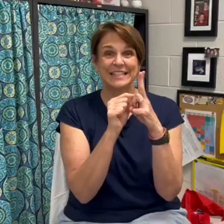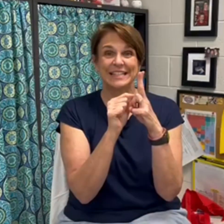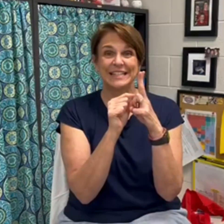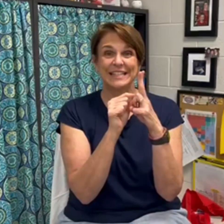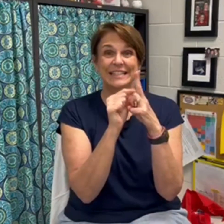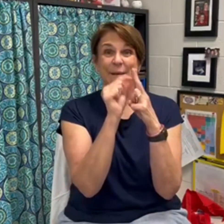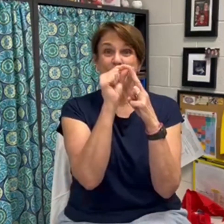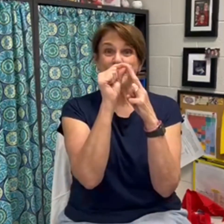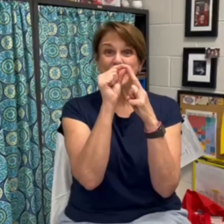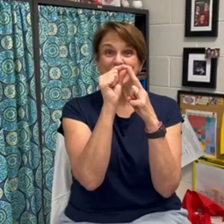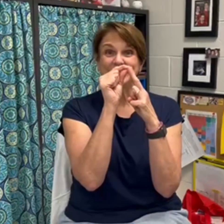zip,